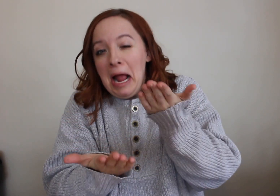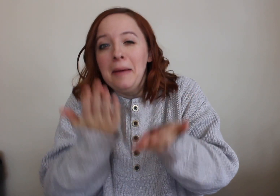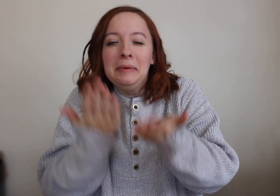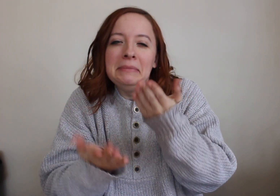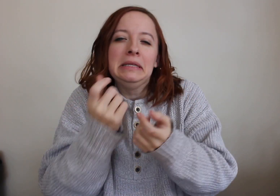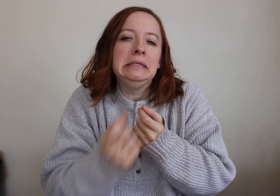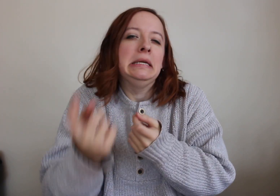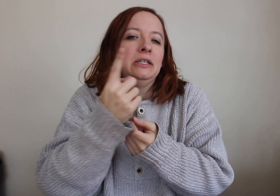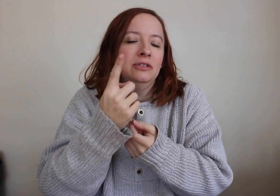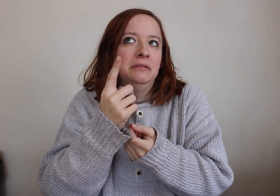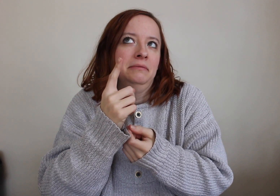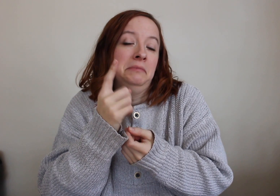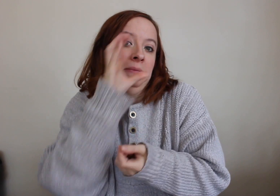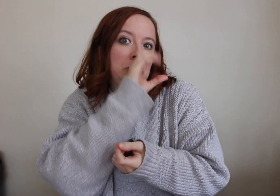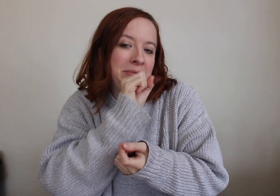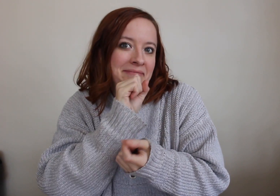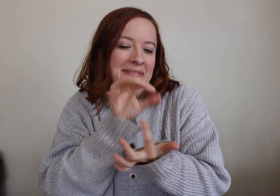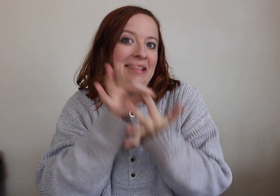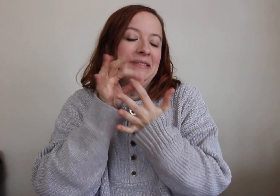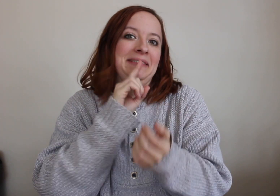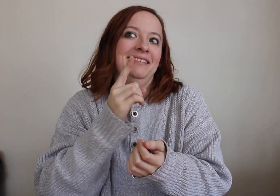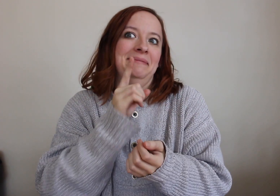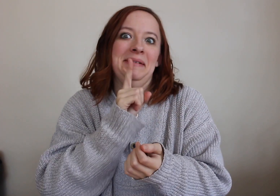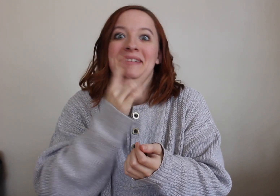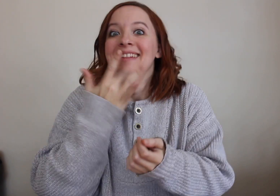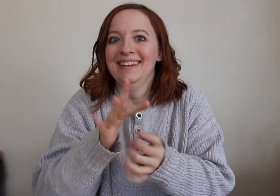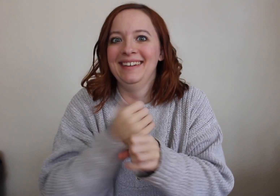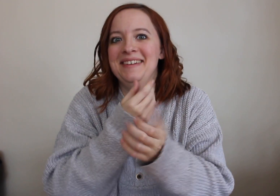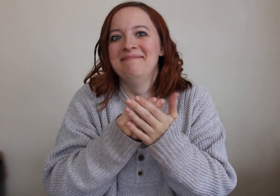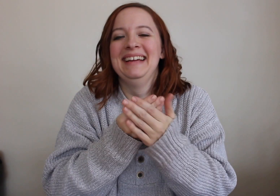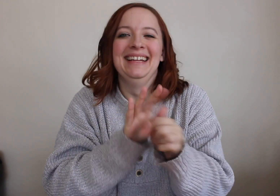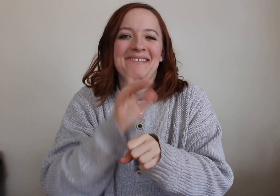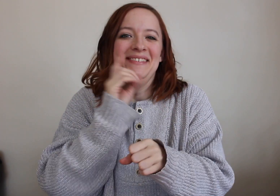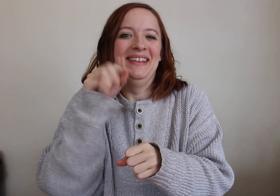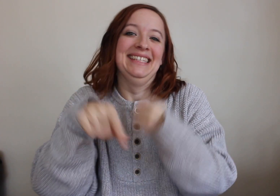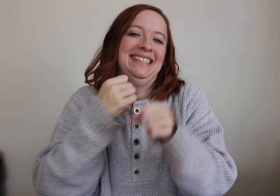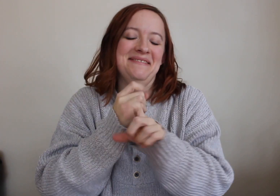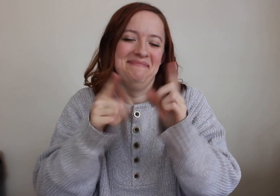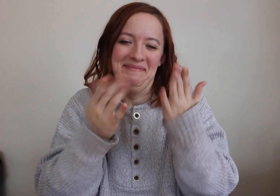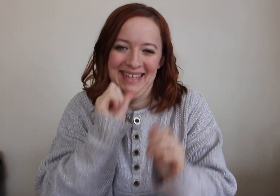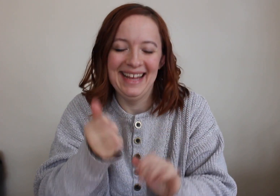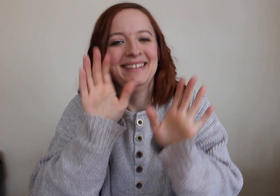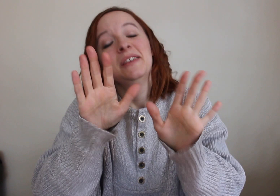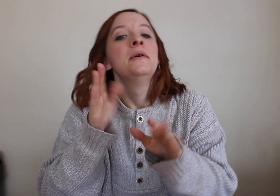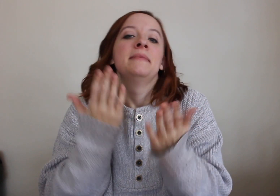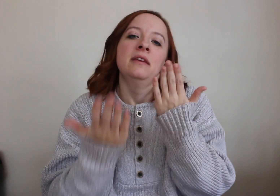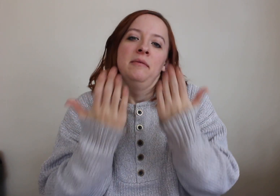2 probably next year, I'm assuming, unless we get really lucky and would get enough money to do it this year, but that's probably not going to